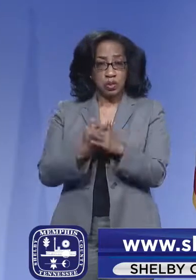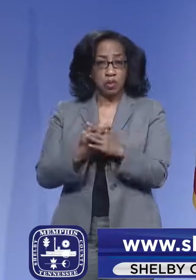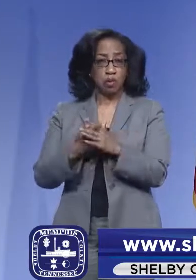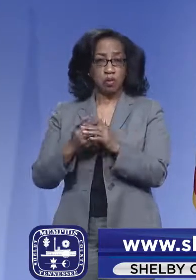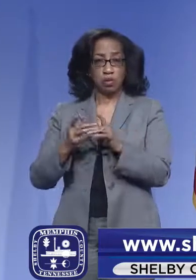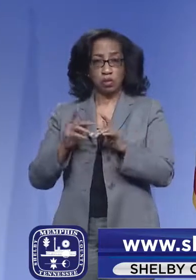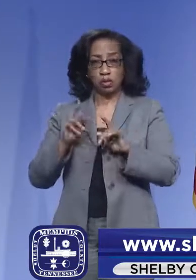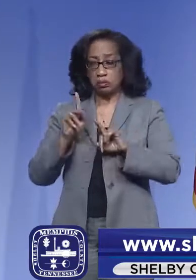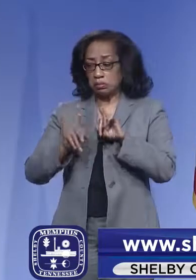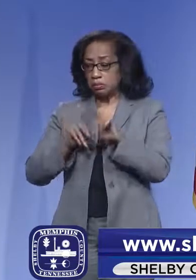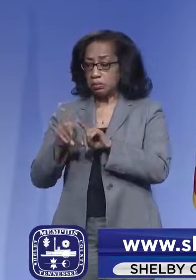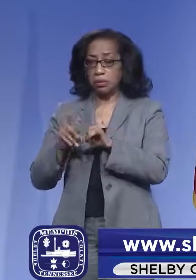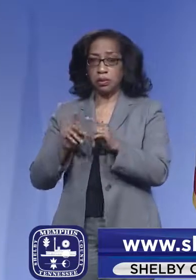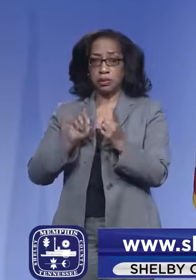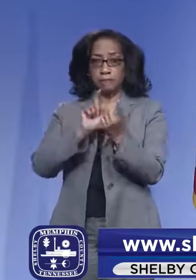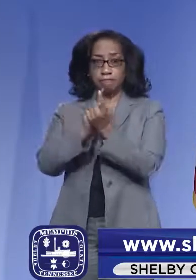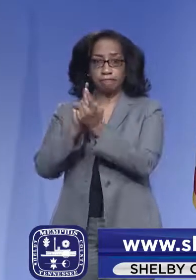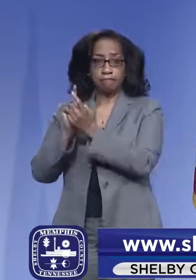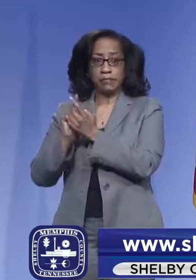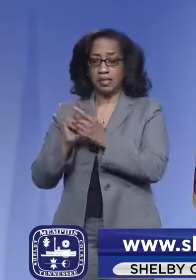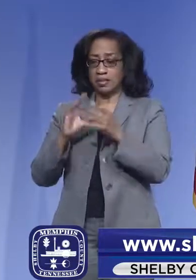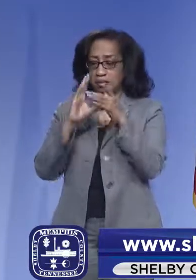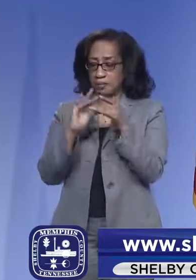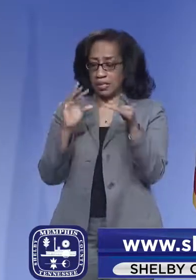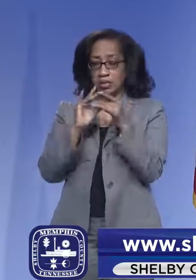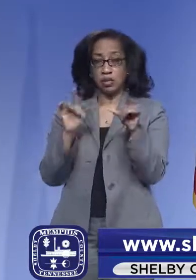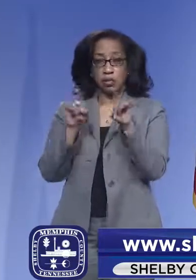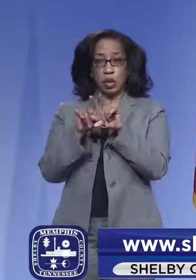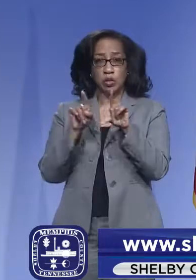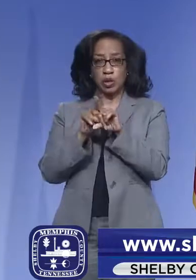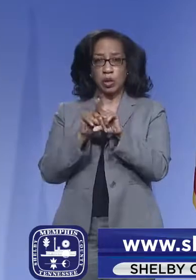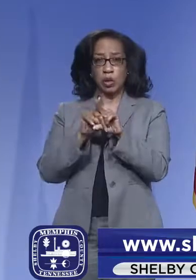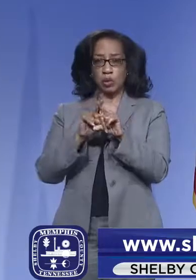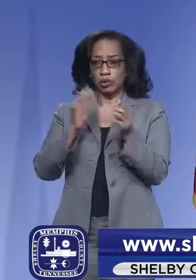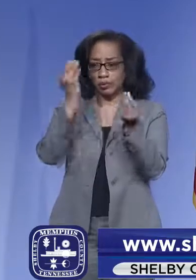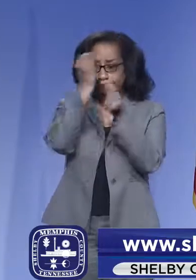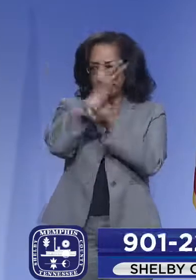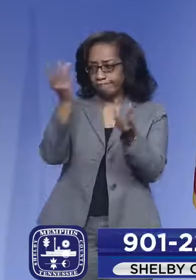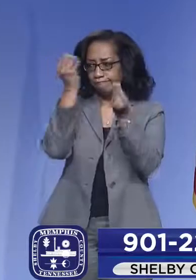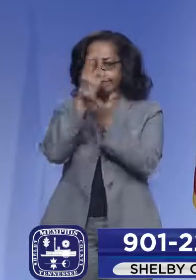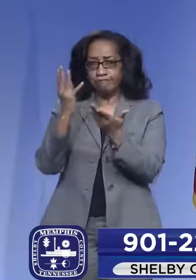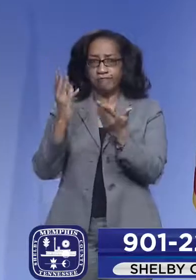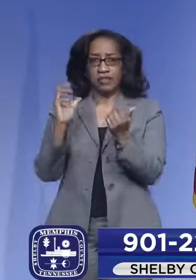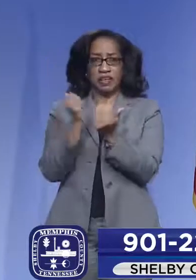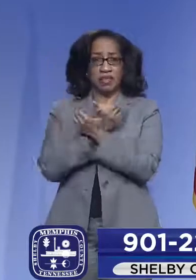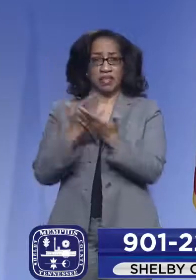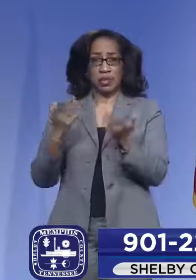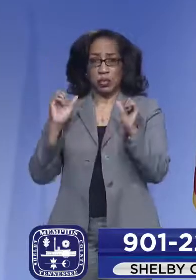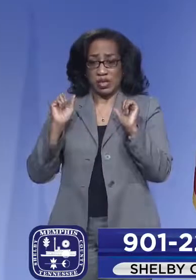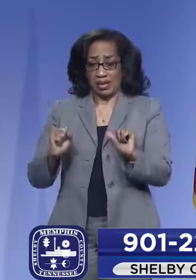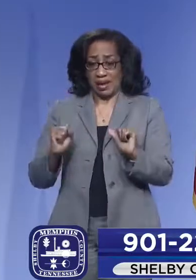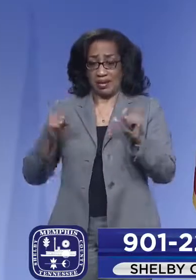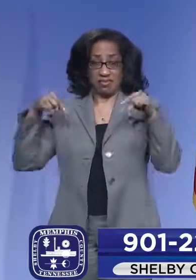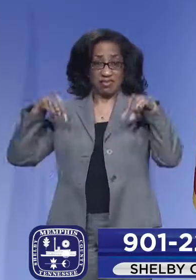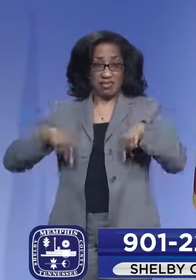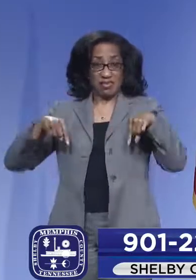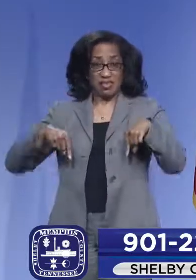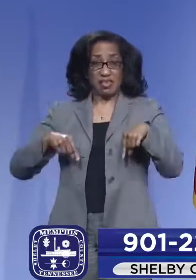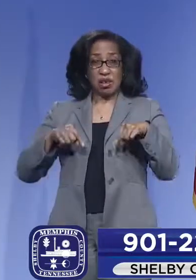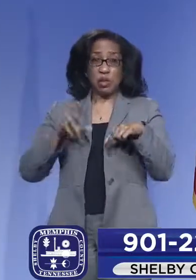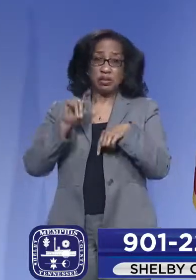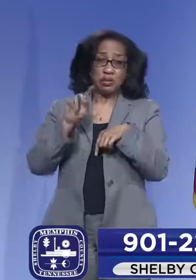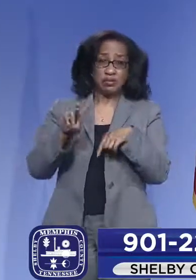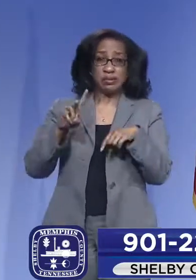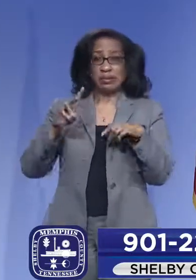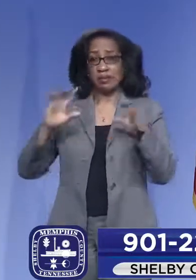about this before. It's not just the message, it's the messenger. We are doing all we can at the macro level to get the word out about the